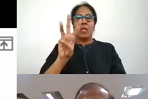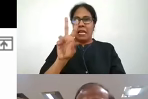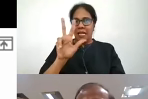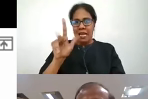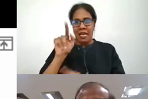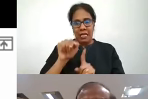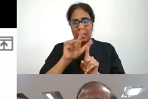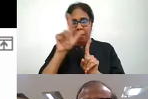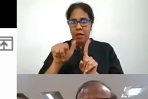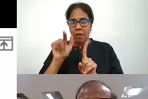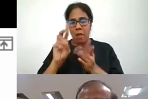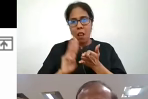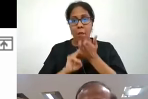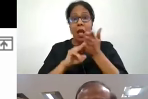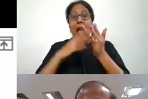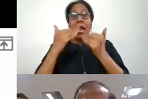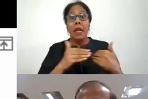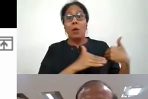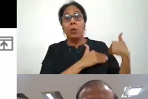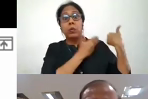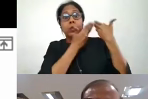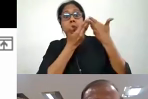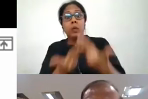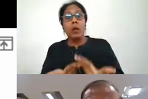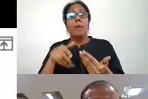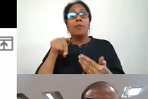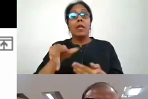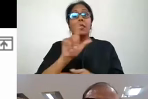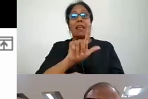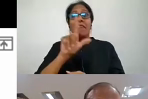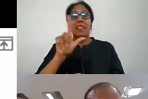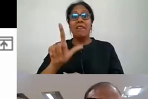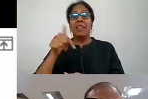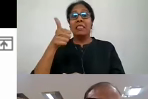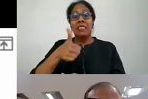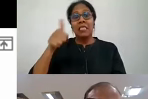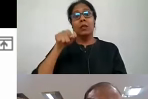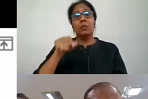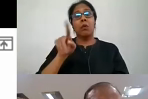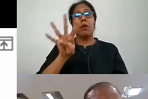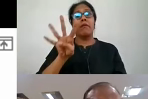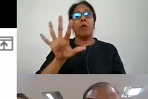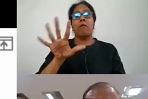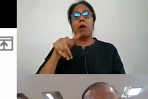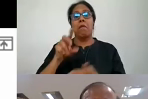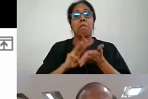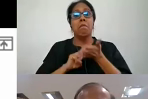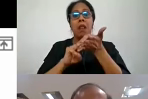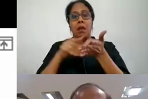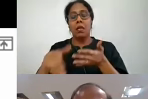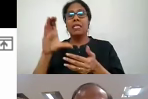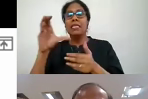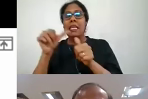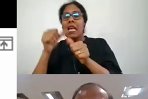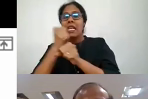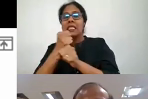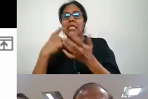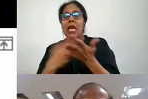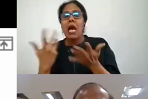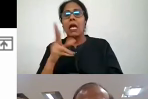2022 with a CAGR of 22%. If you look at the data usage, which was just 3